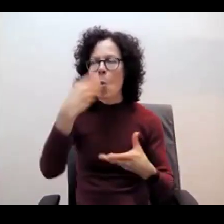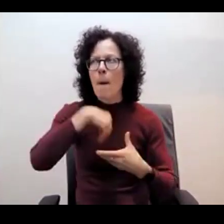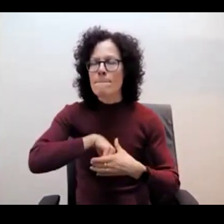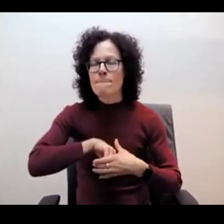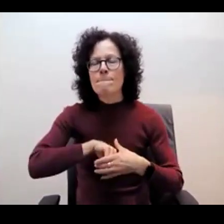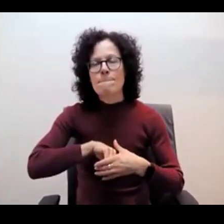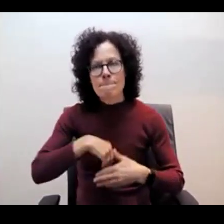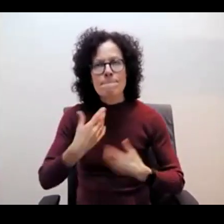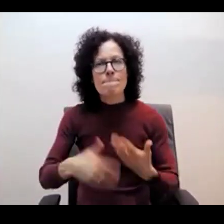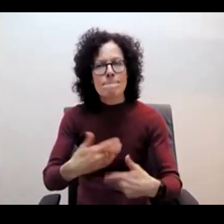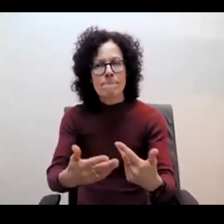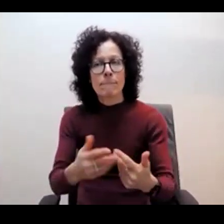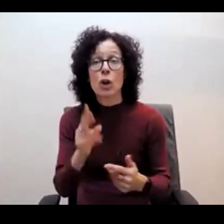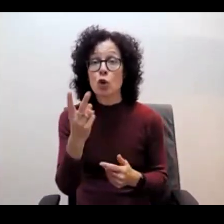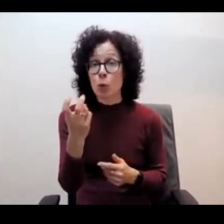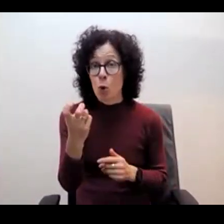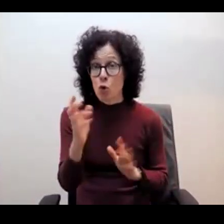Do it 2 more times.